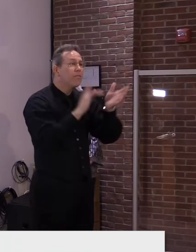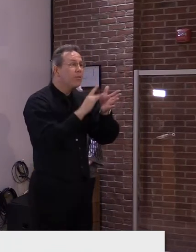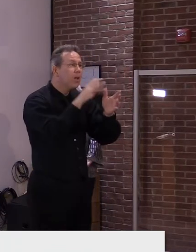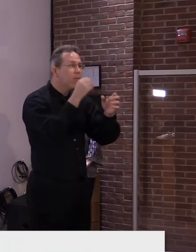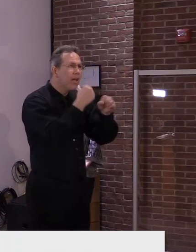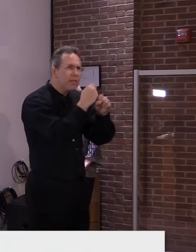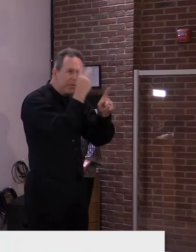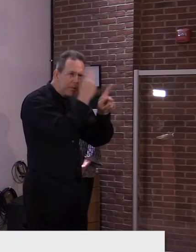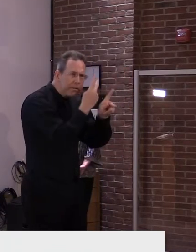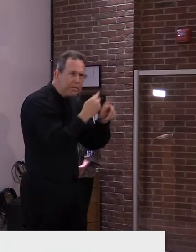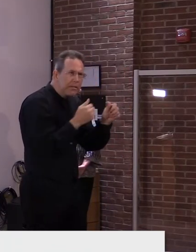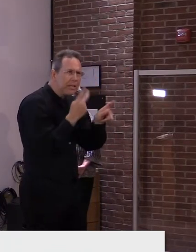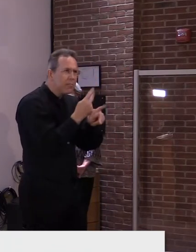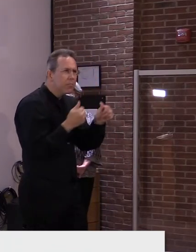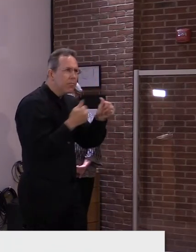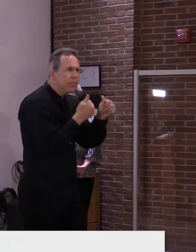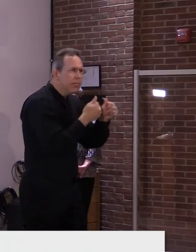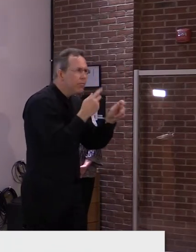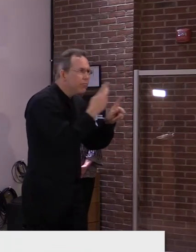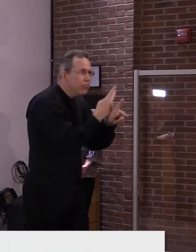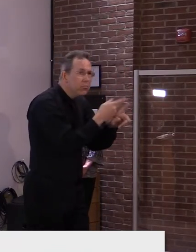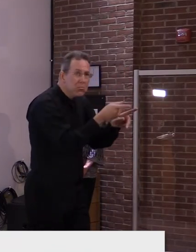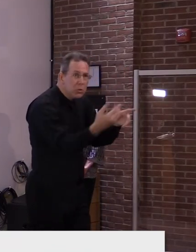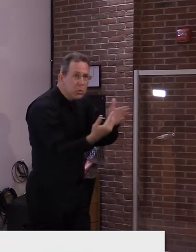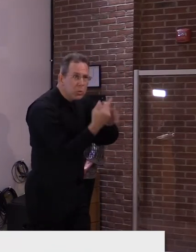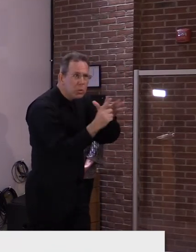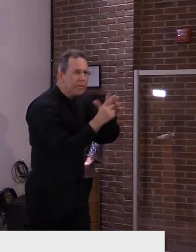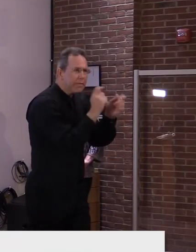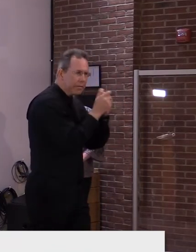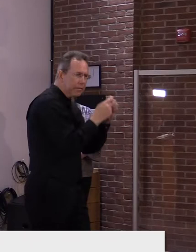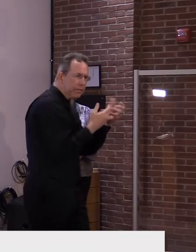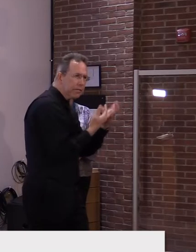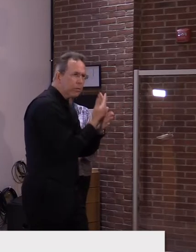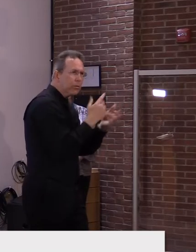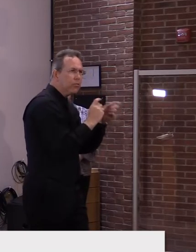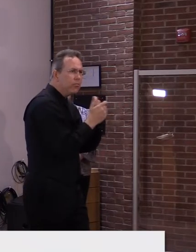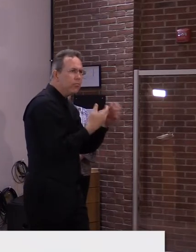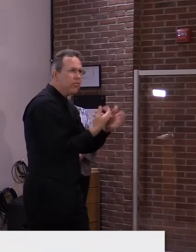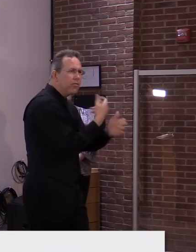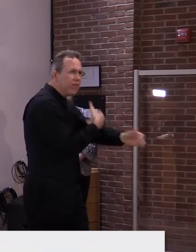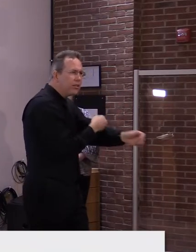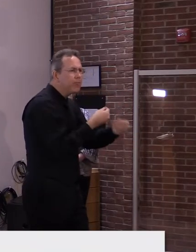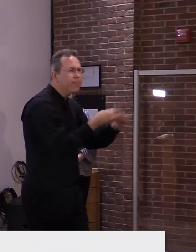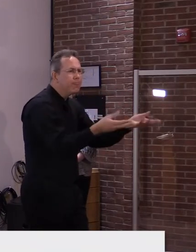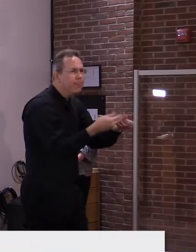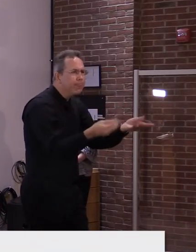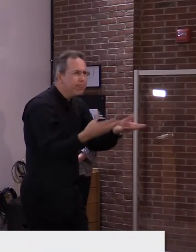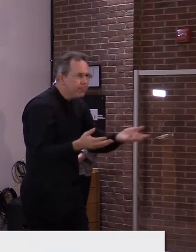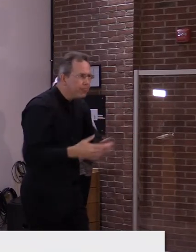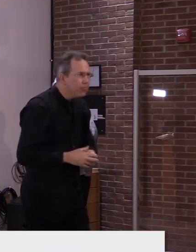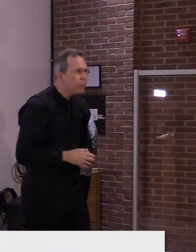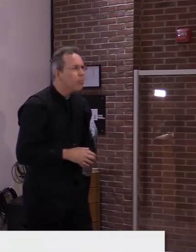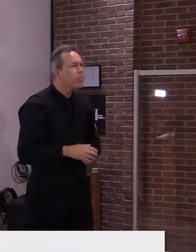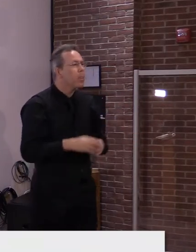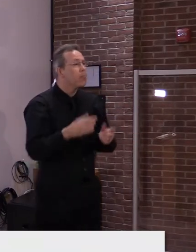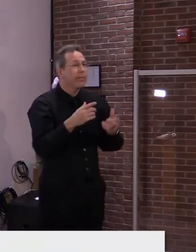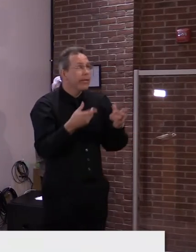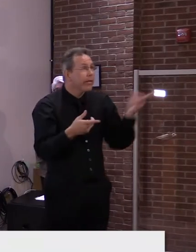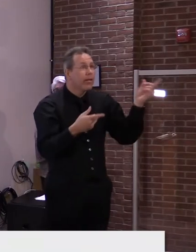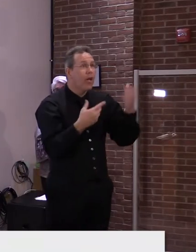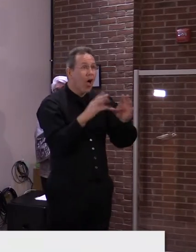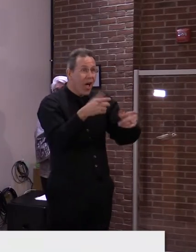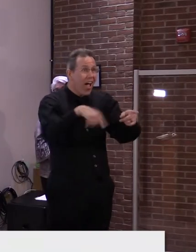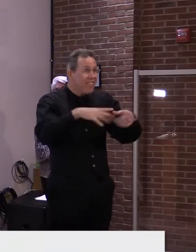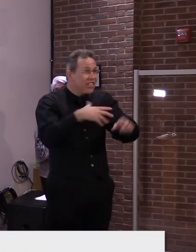be a matter of giving you a booster to your immunity, it'll be a matter of giving you a newer type of immunity towards